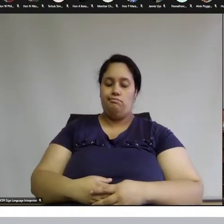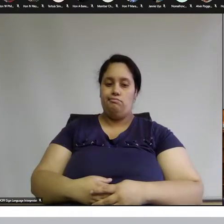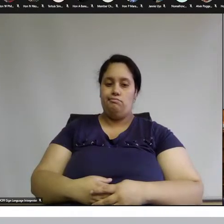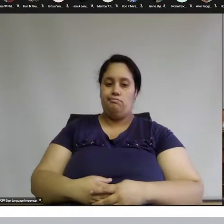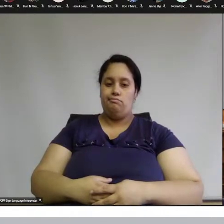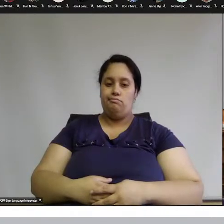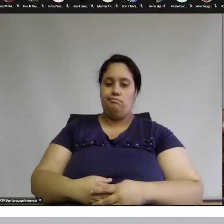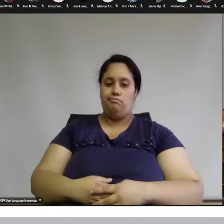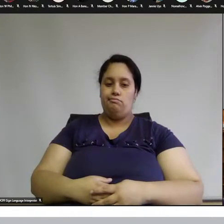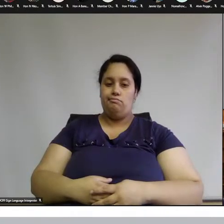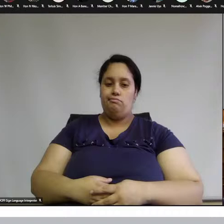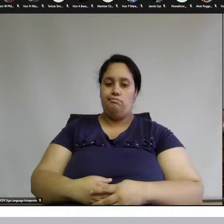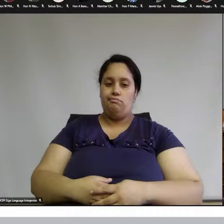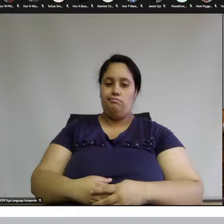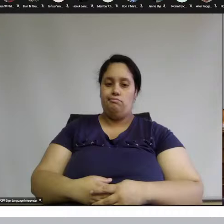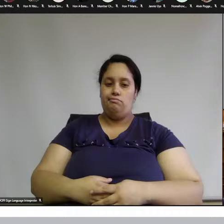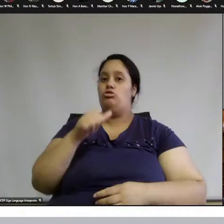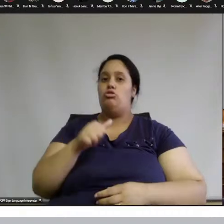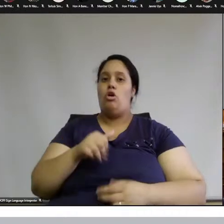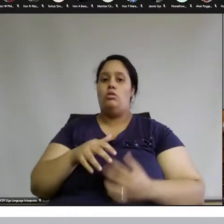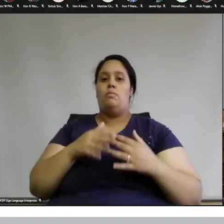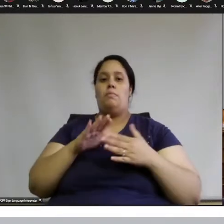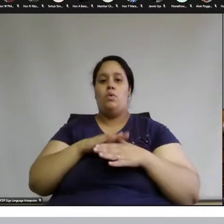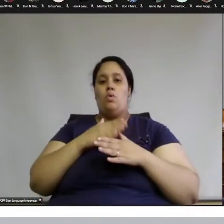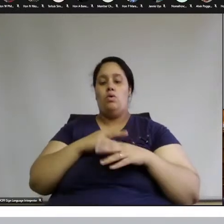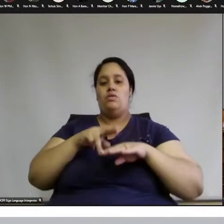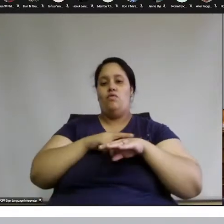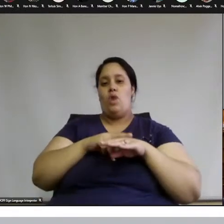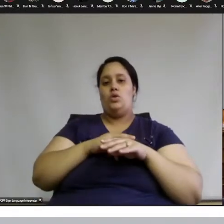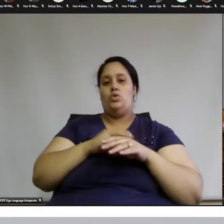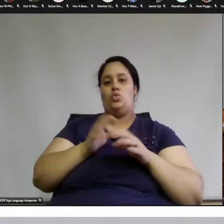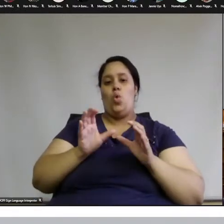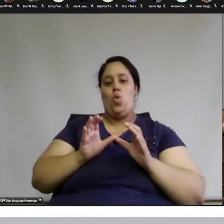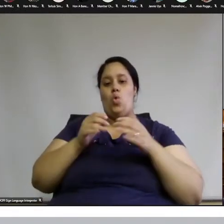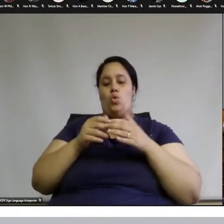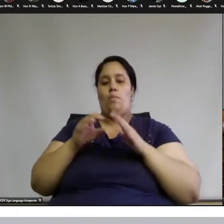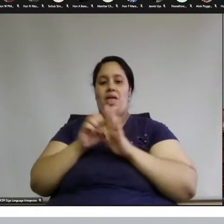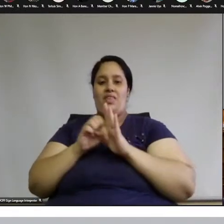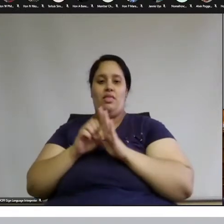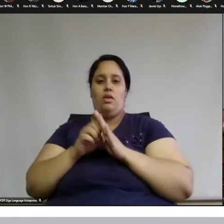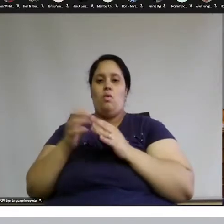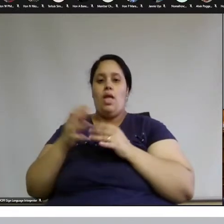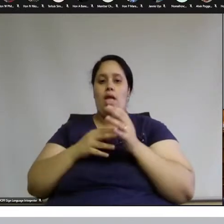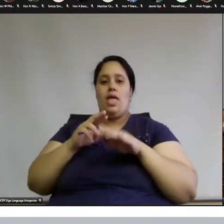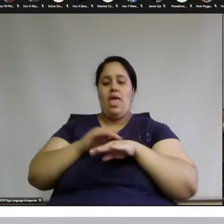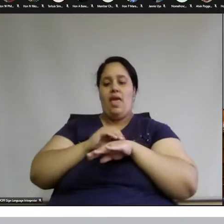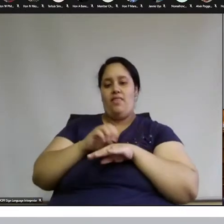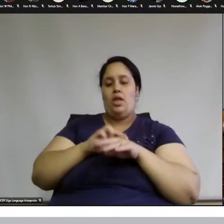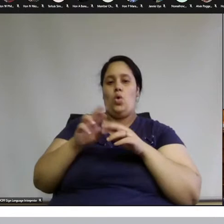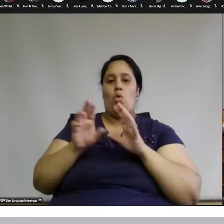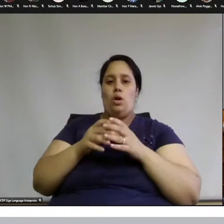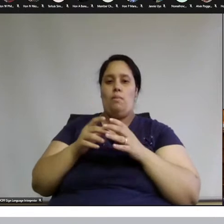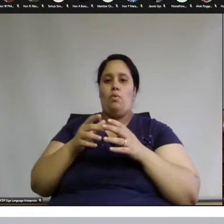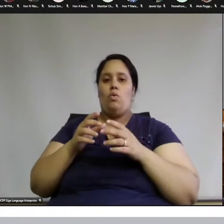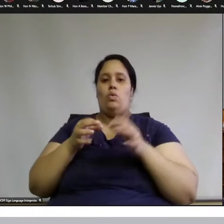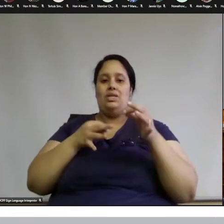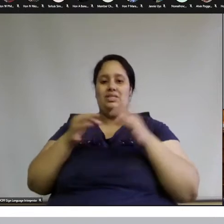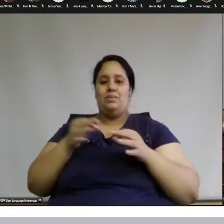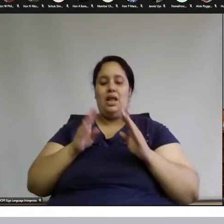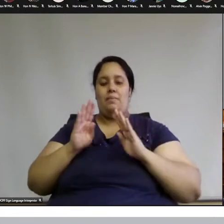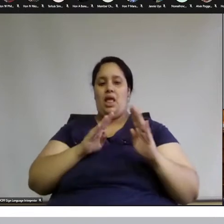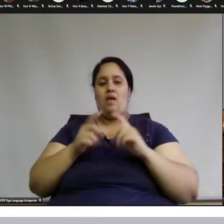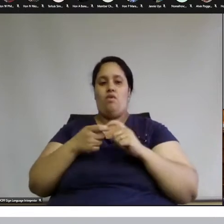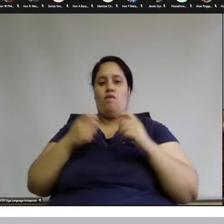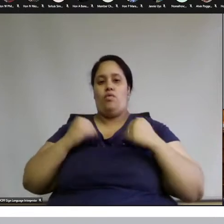of a race and ethnic group or anything of the kind that define the behaviors of a